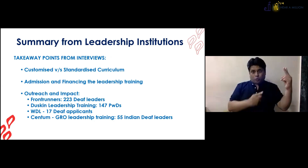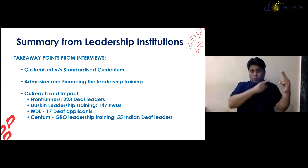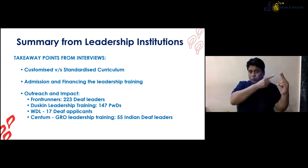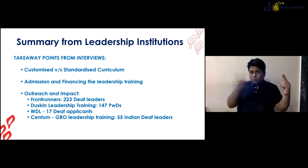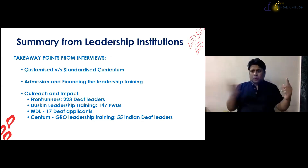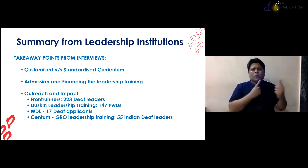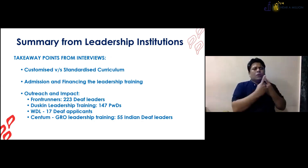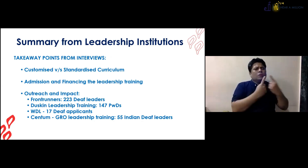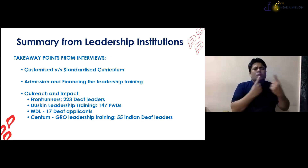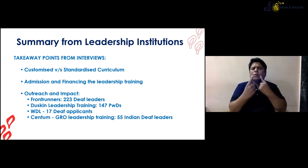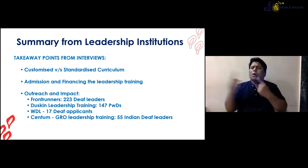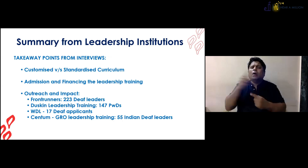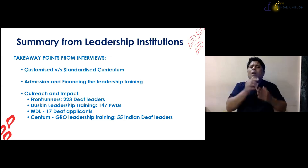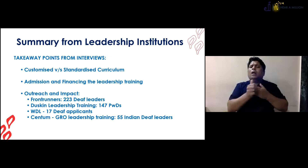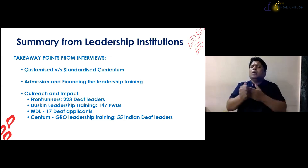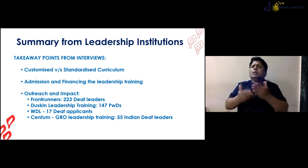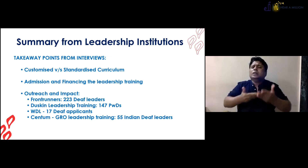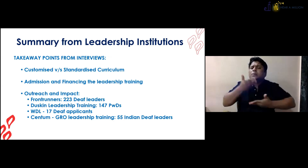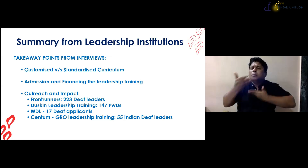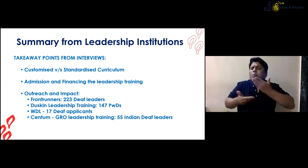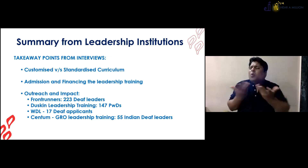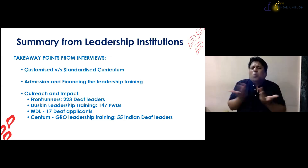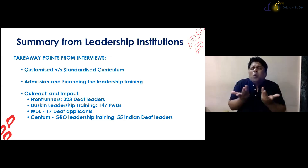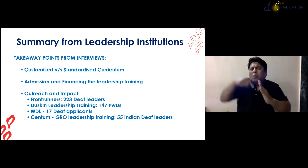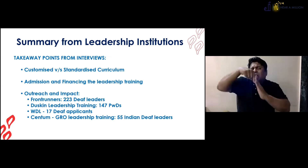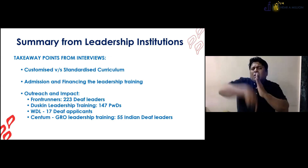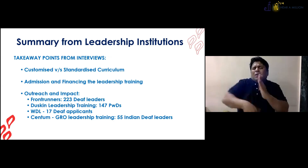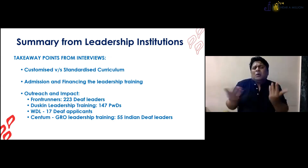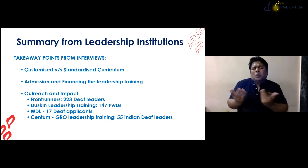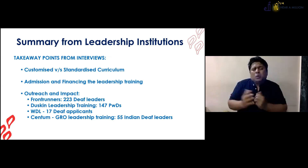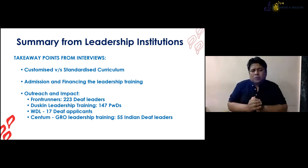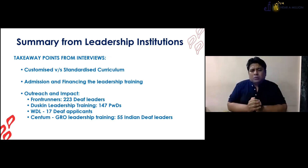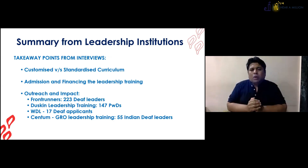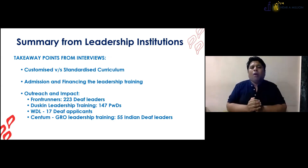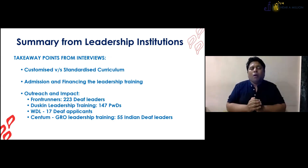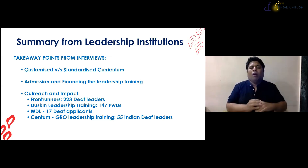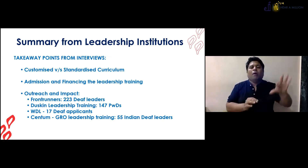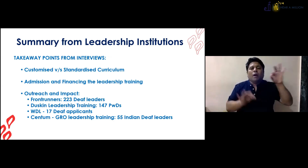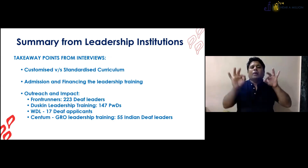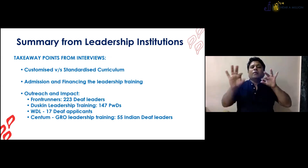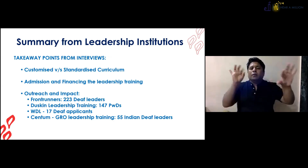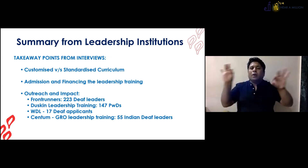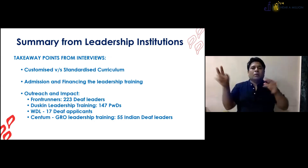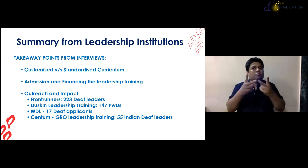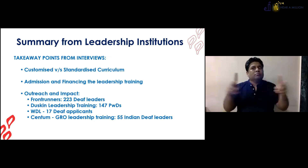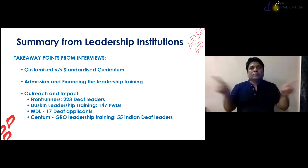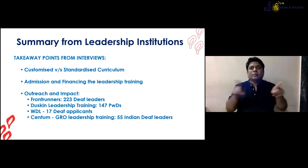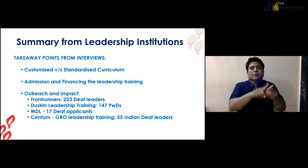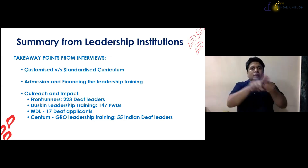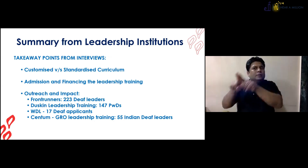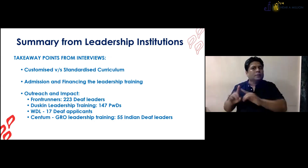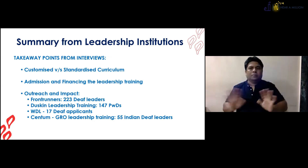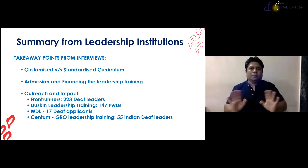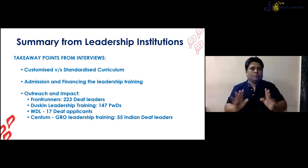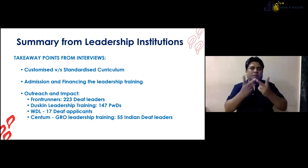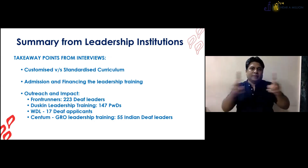Europe, and 2 from America, all 4 people, we discussed and we saw that, what are the in-depth ways of leadership and